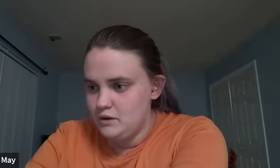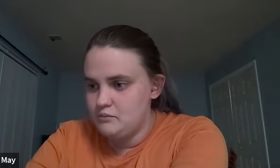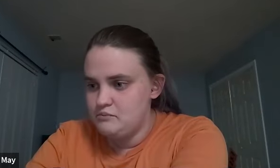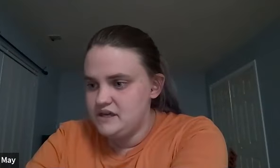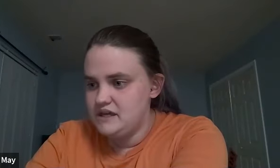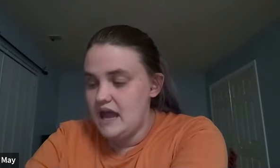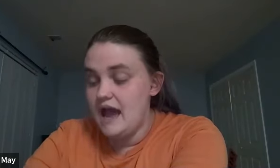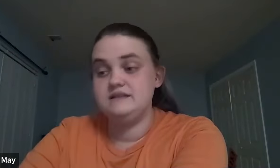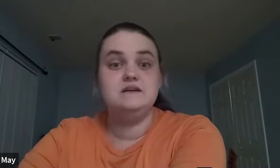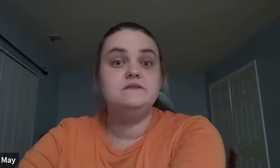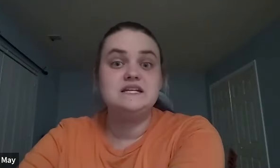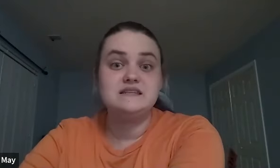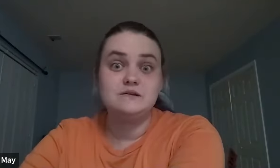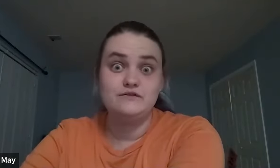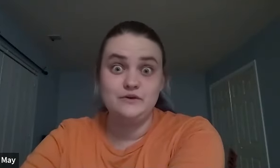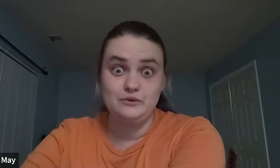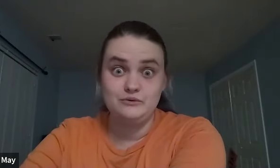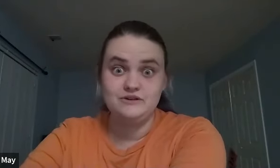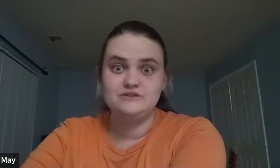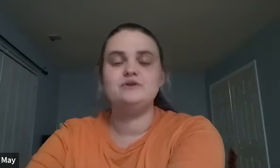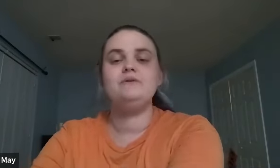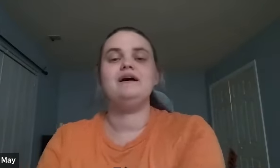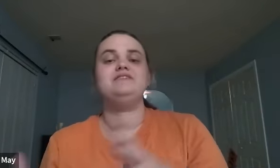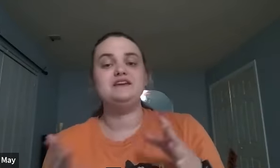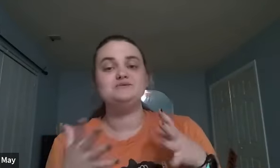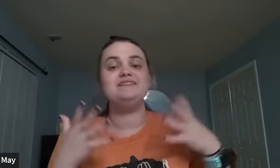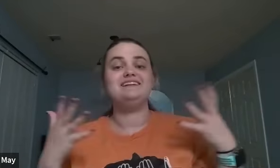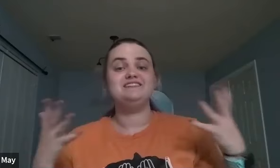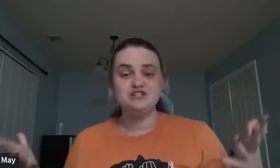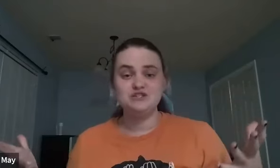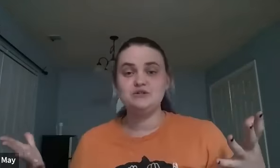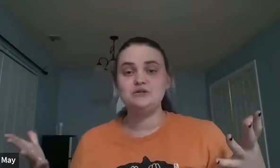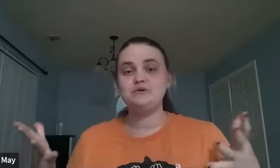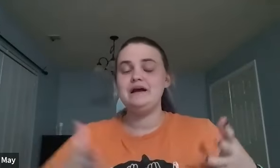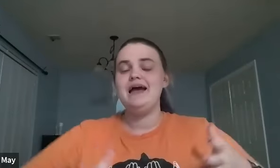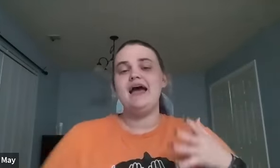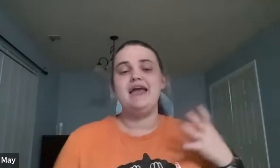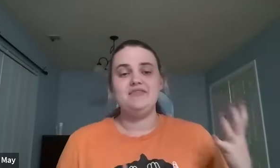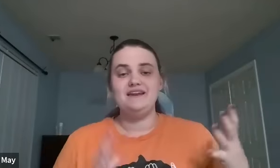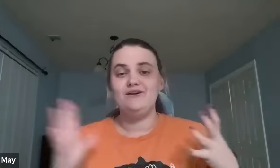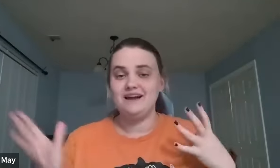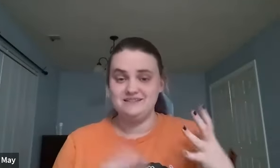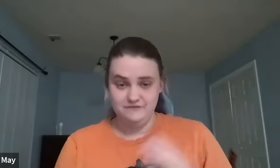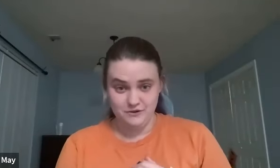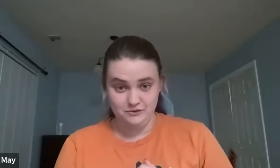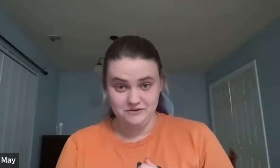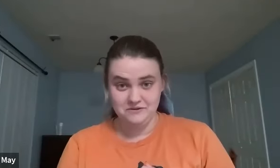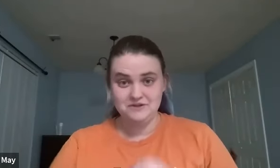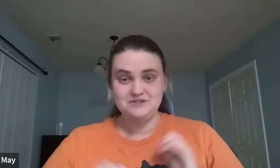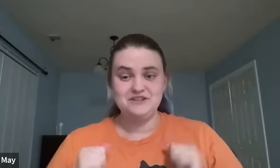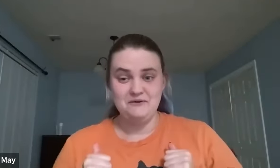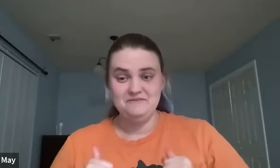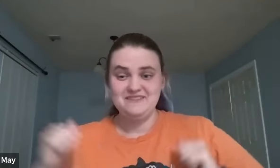will be activities and food. So like things we like to do and then all kinds of food. So that'll